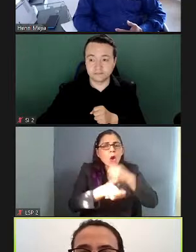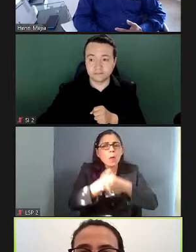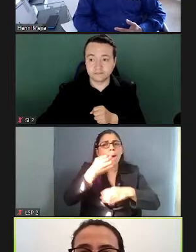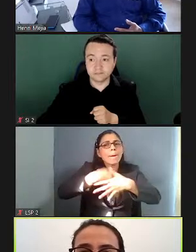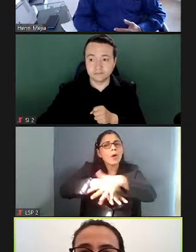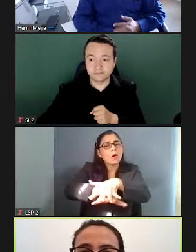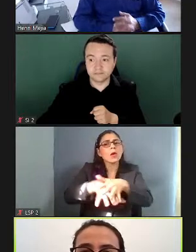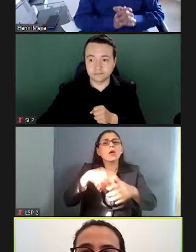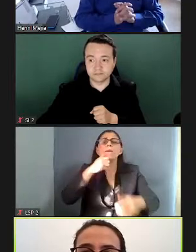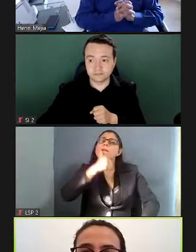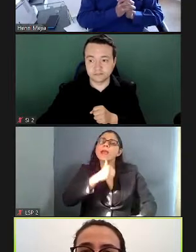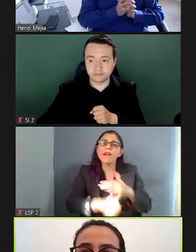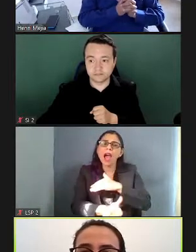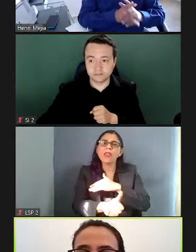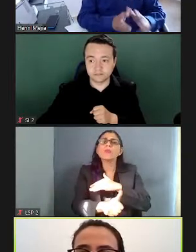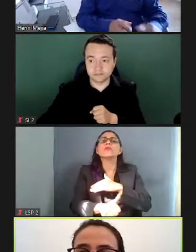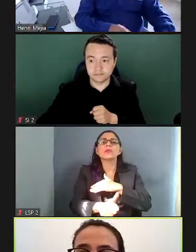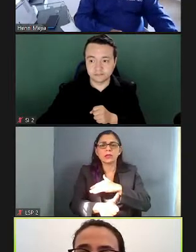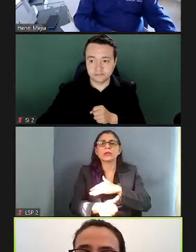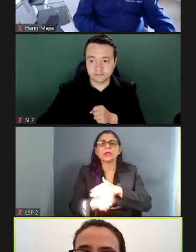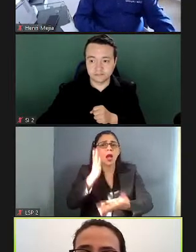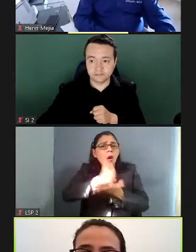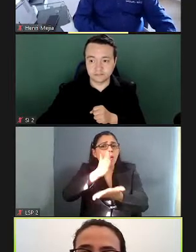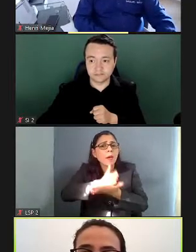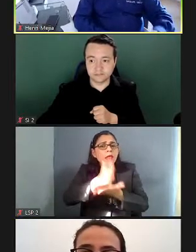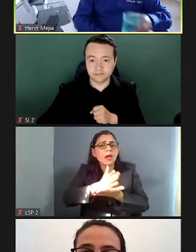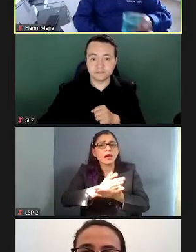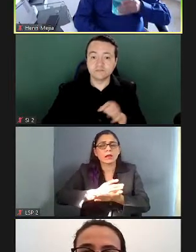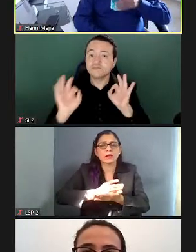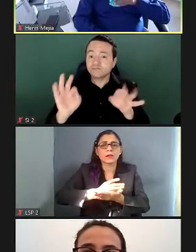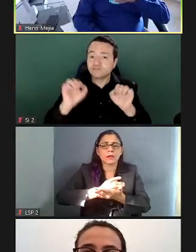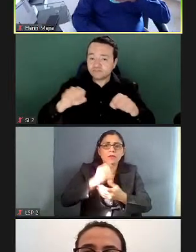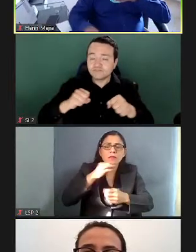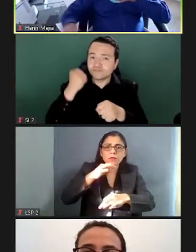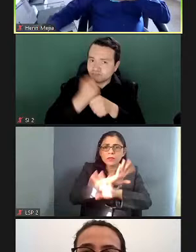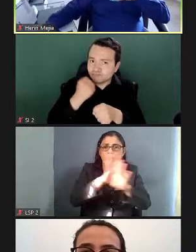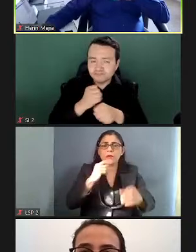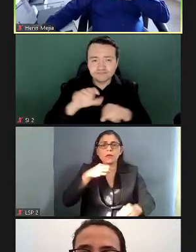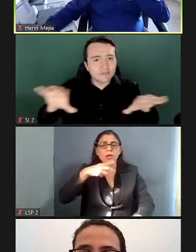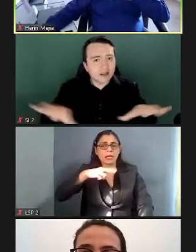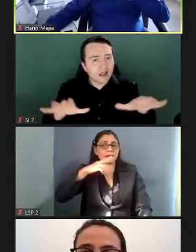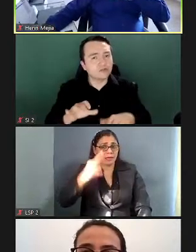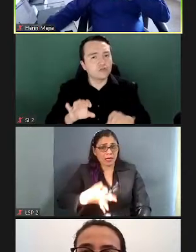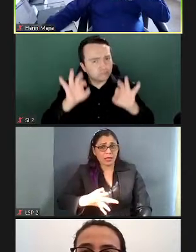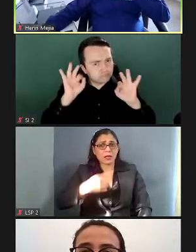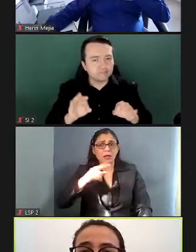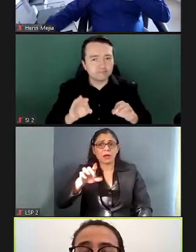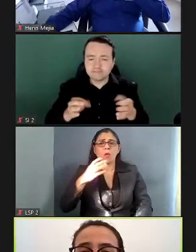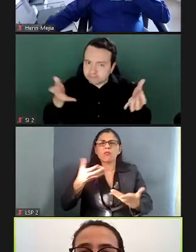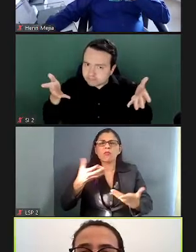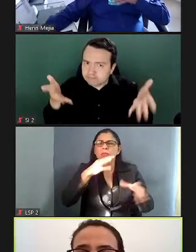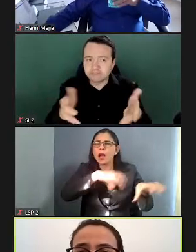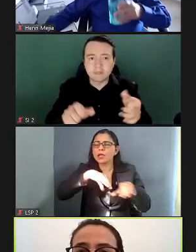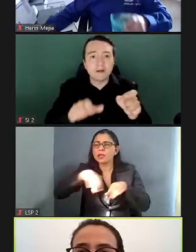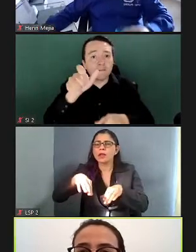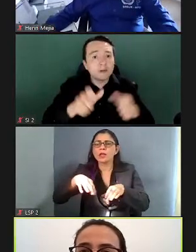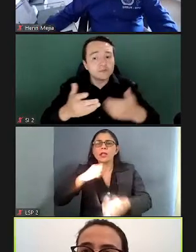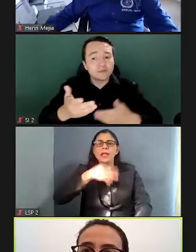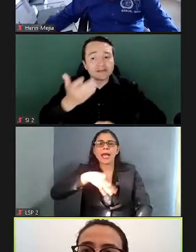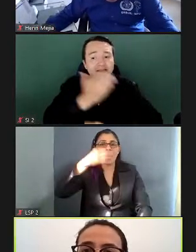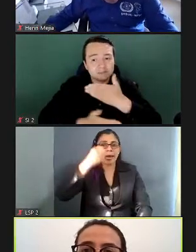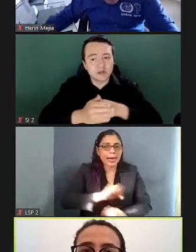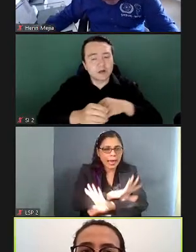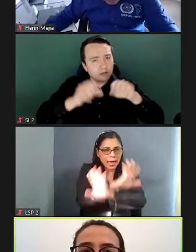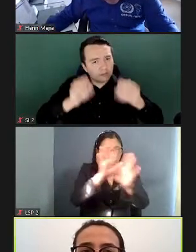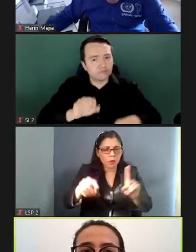private actors will actively commit into carrying out affirmative actions for so that persons with disabilities